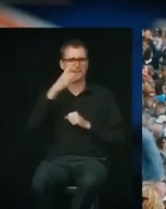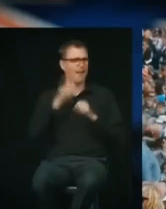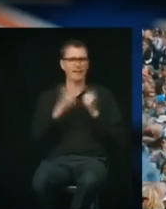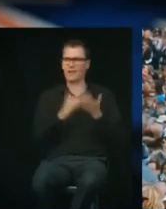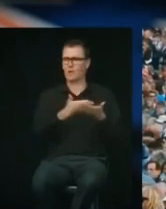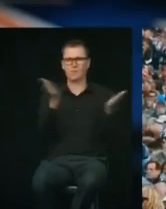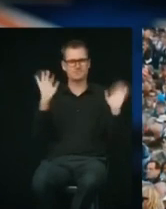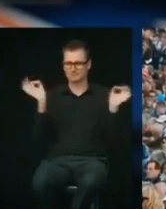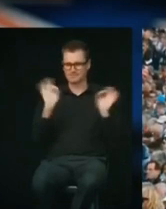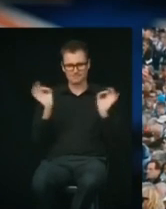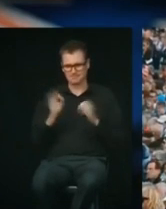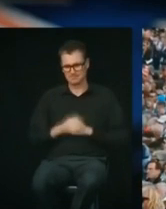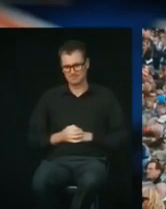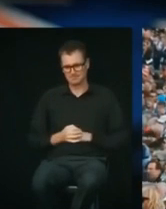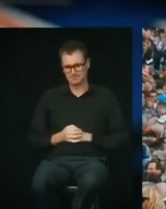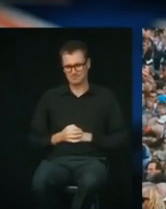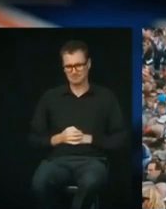anyone.